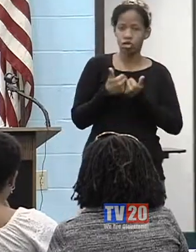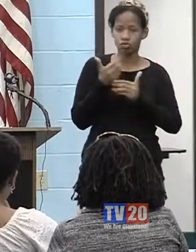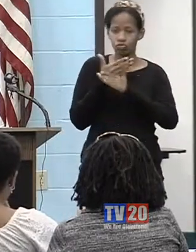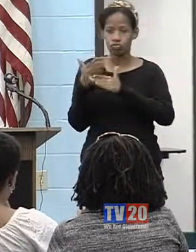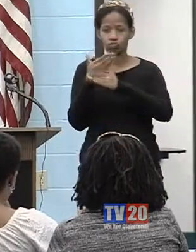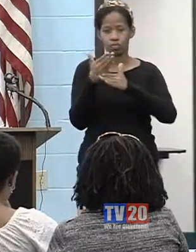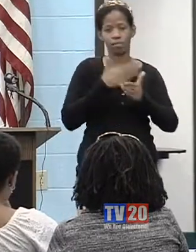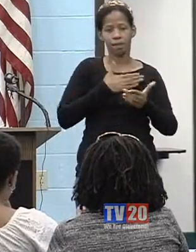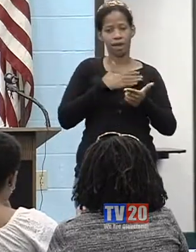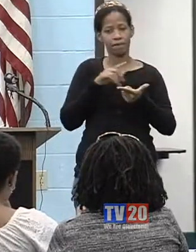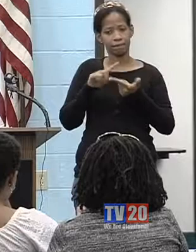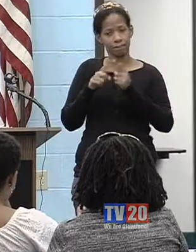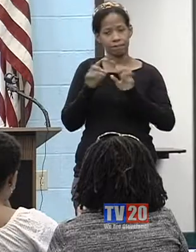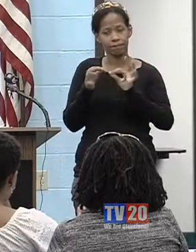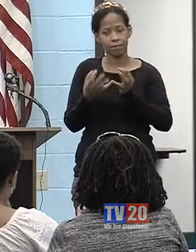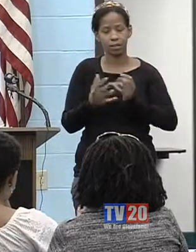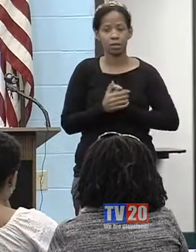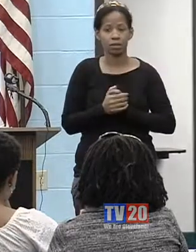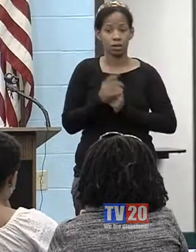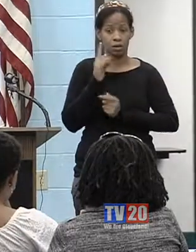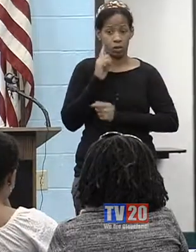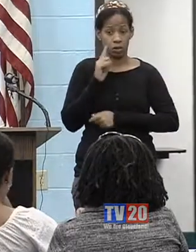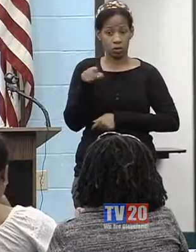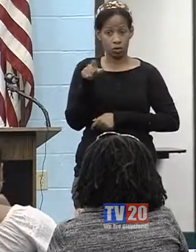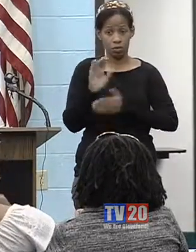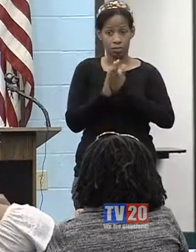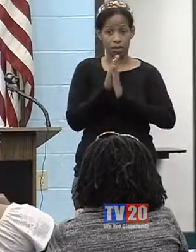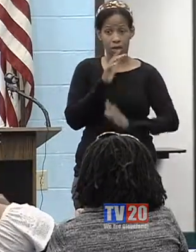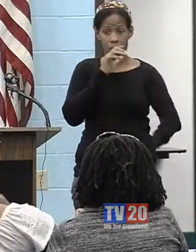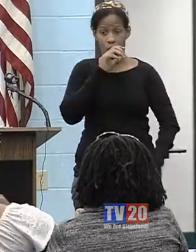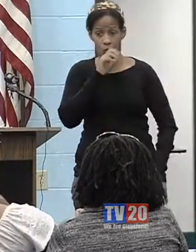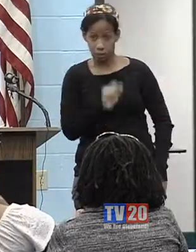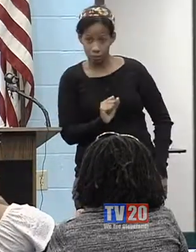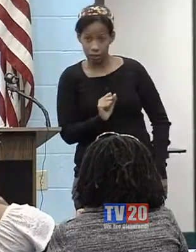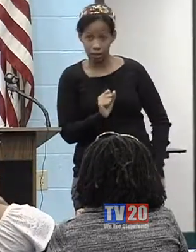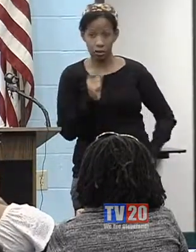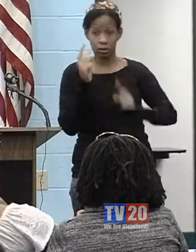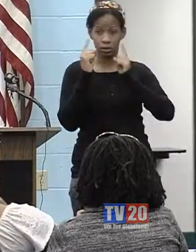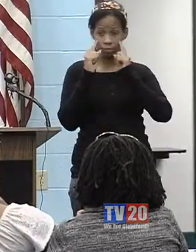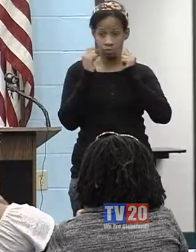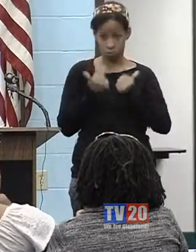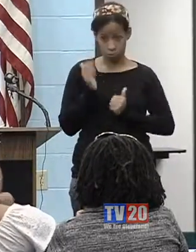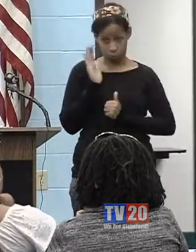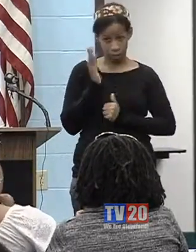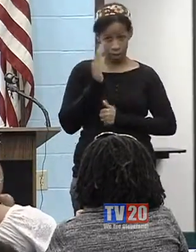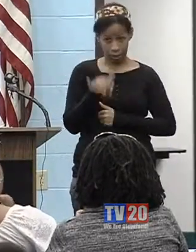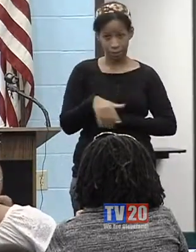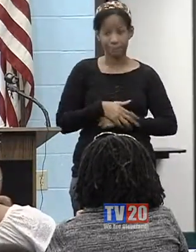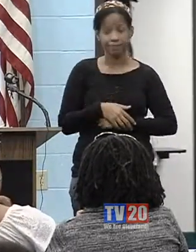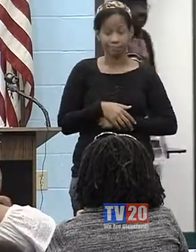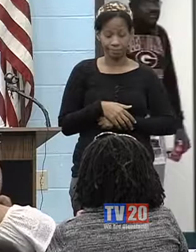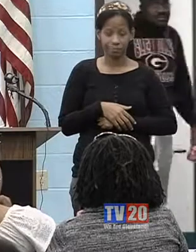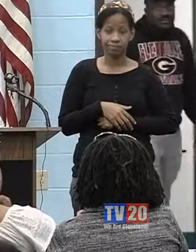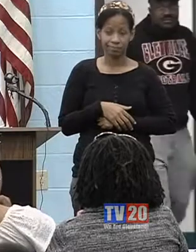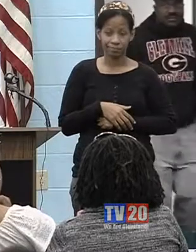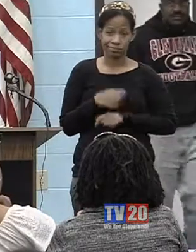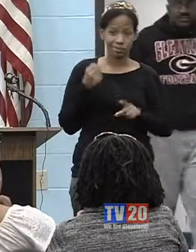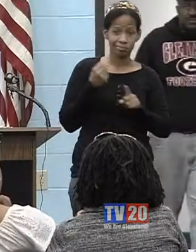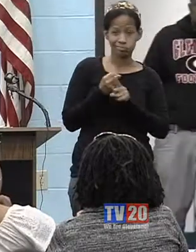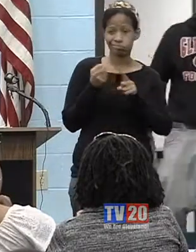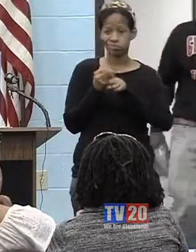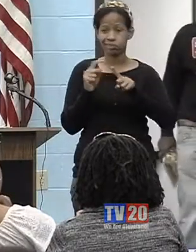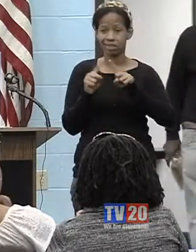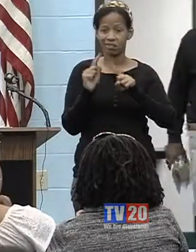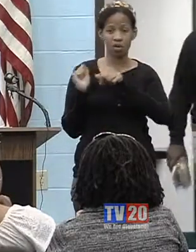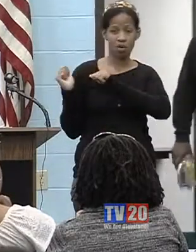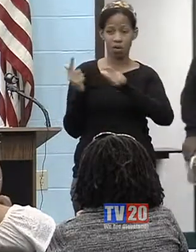other people. We know that as we age, our vision decreases. And so vision loss will affect